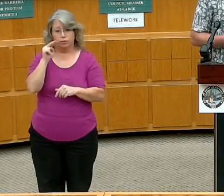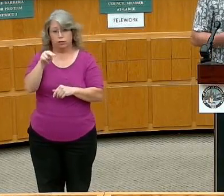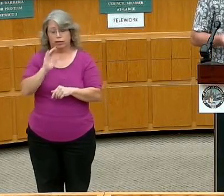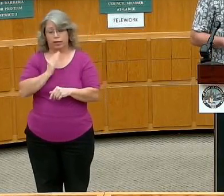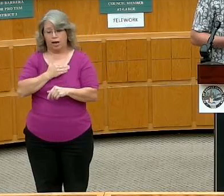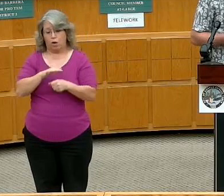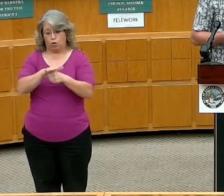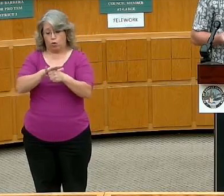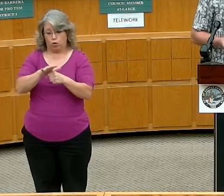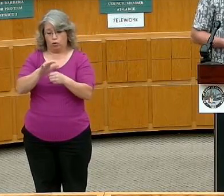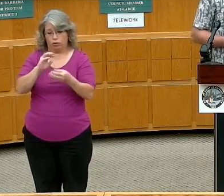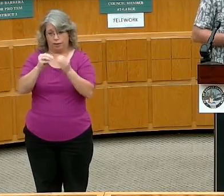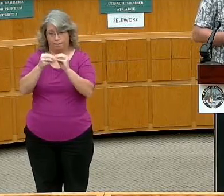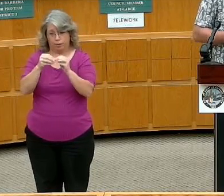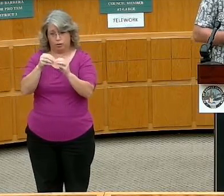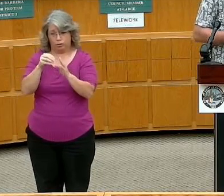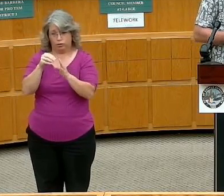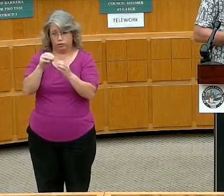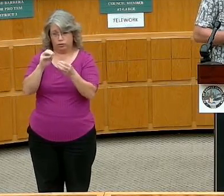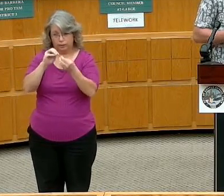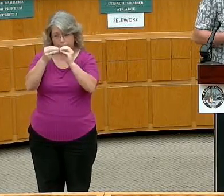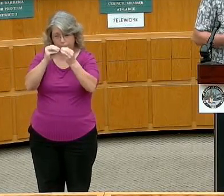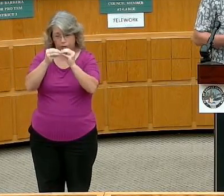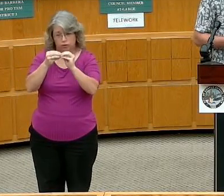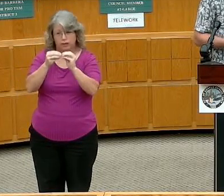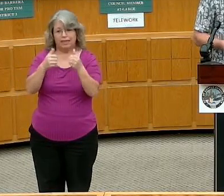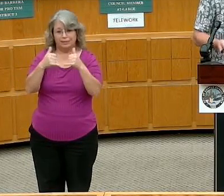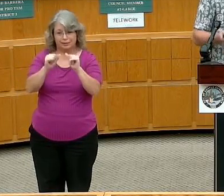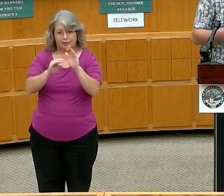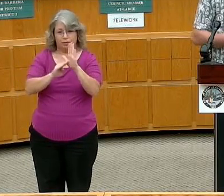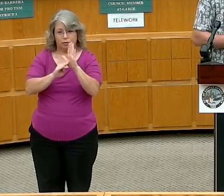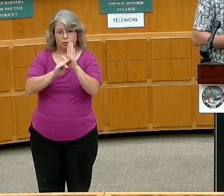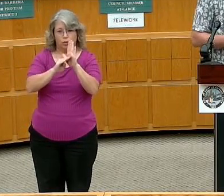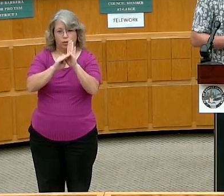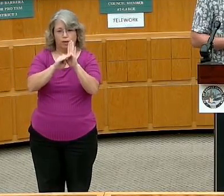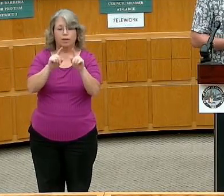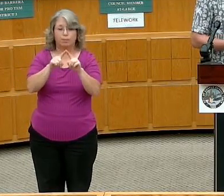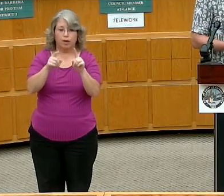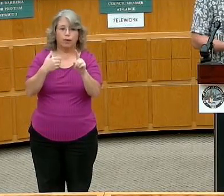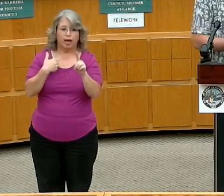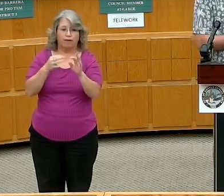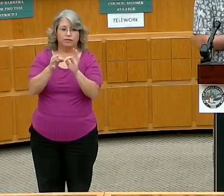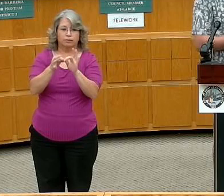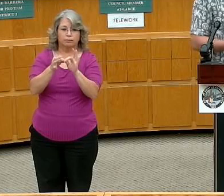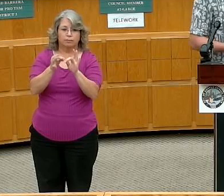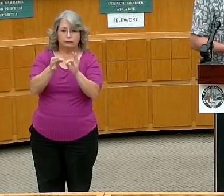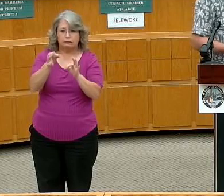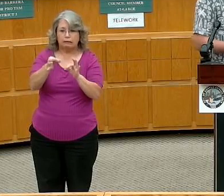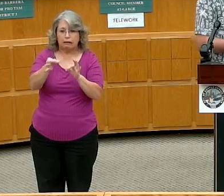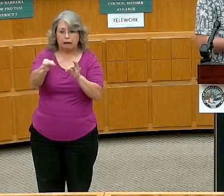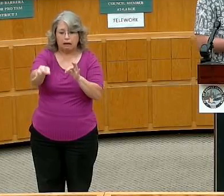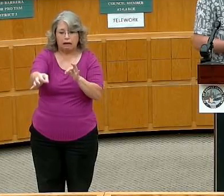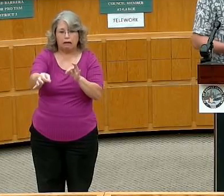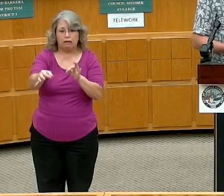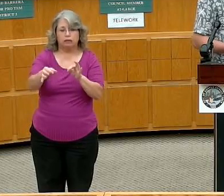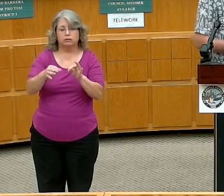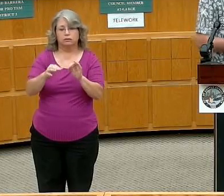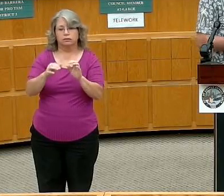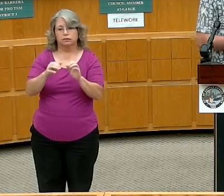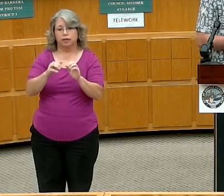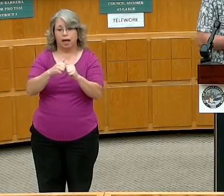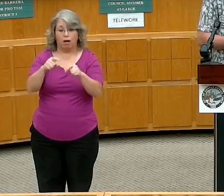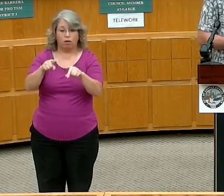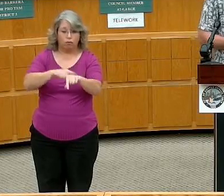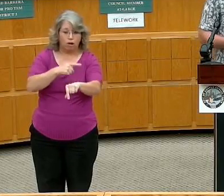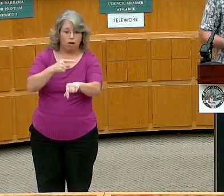up, but there's delays, right? And how long it takes to get the test and how long the test comes back. So we're looking, 5 days in the past, 10 days